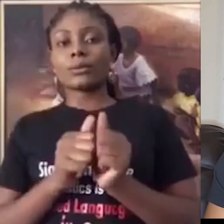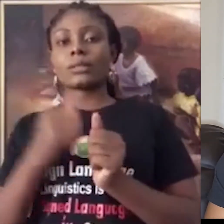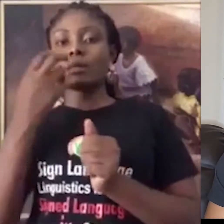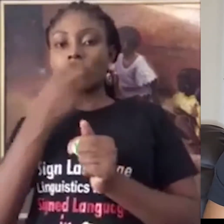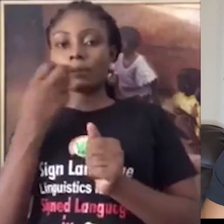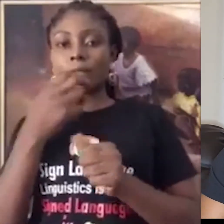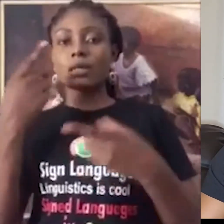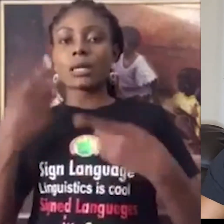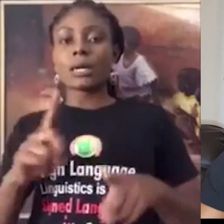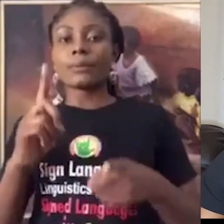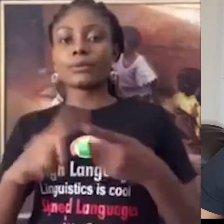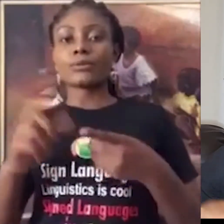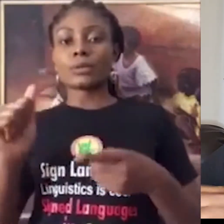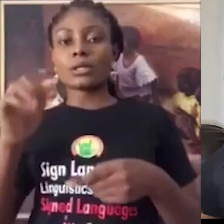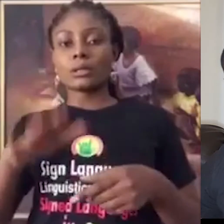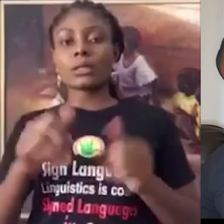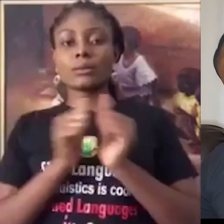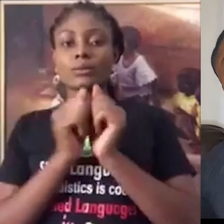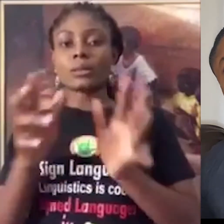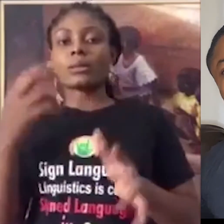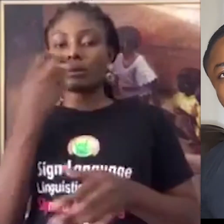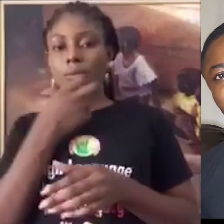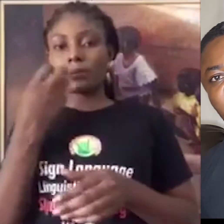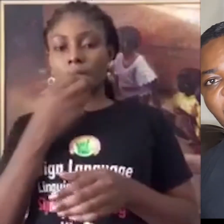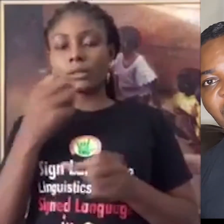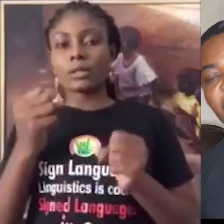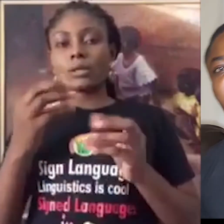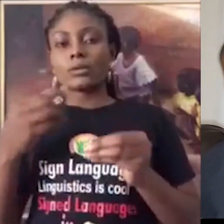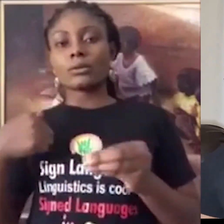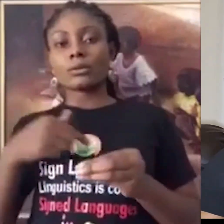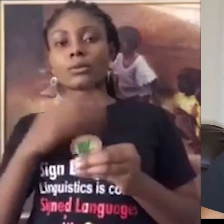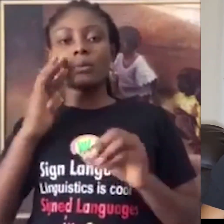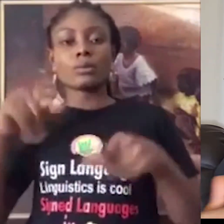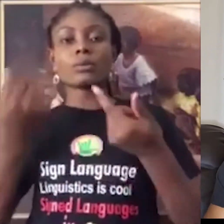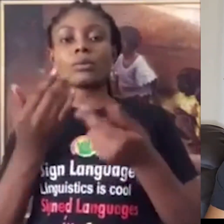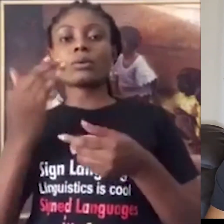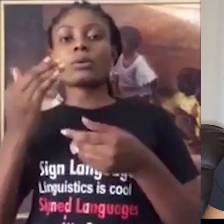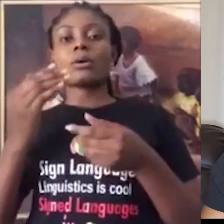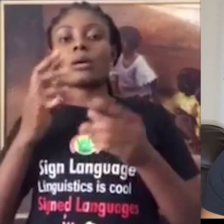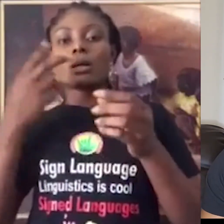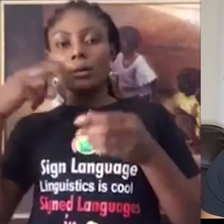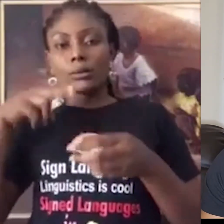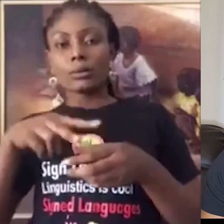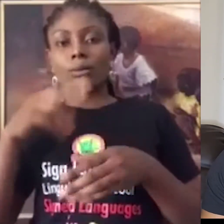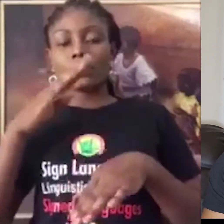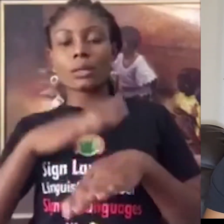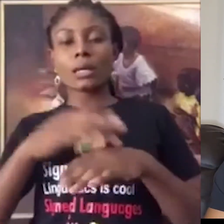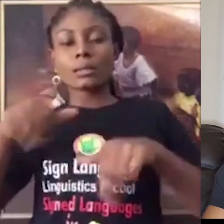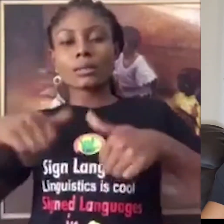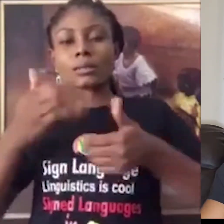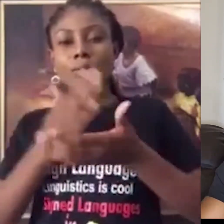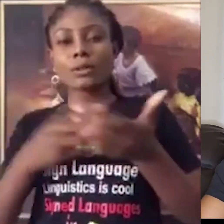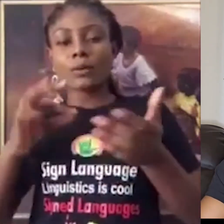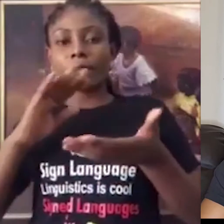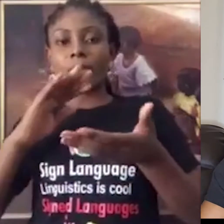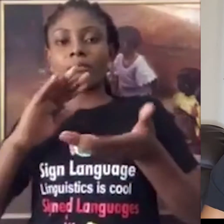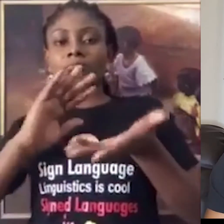with speech happens in a child without speech. So we are going to go ahead and look at some of